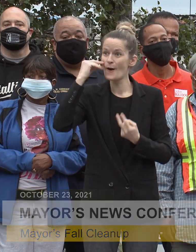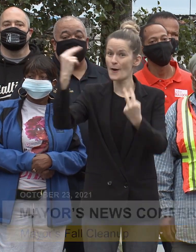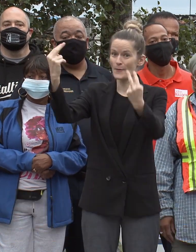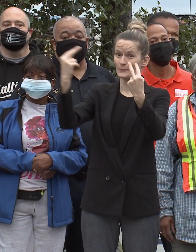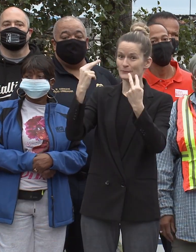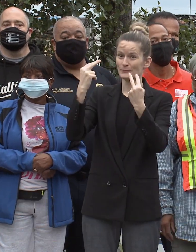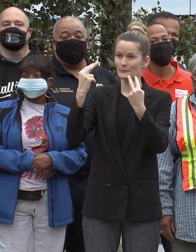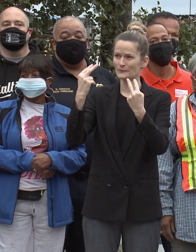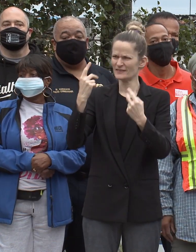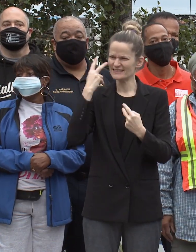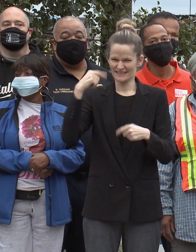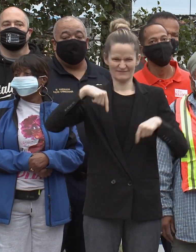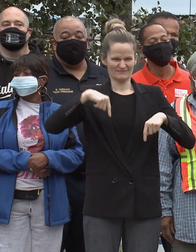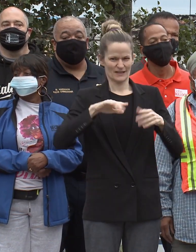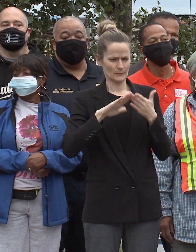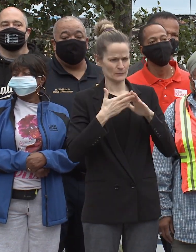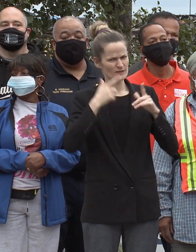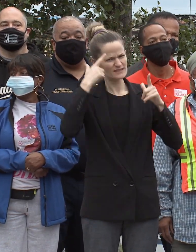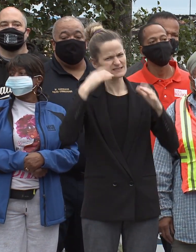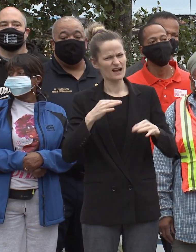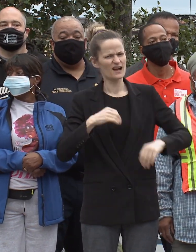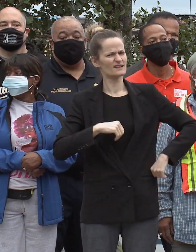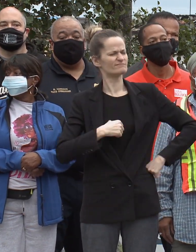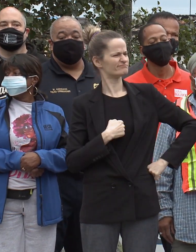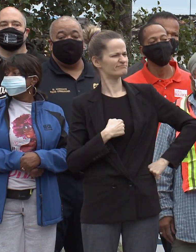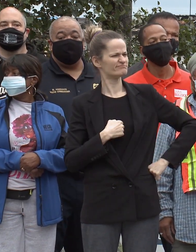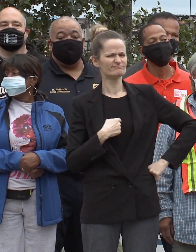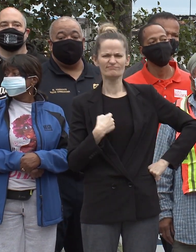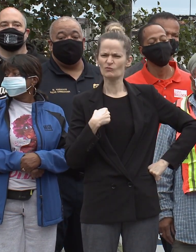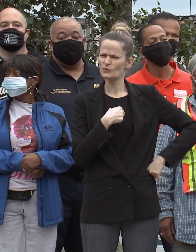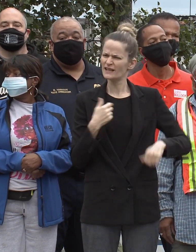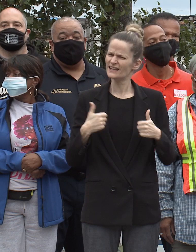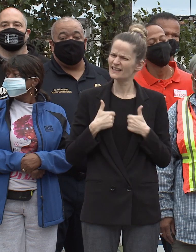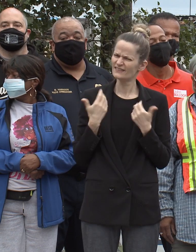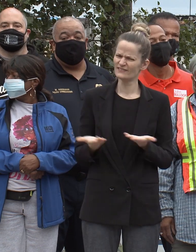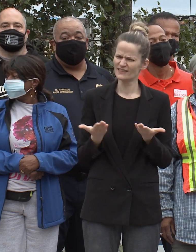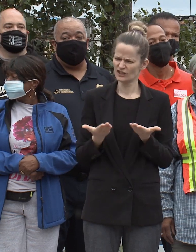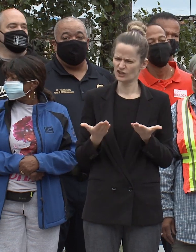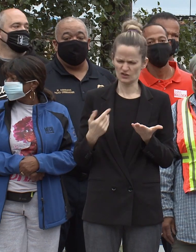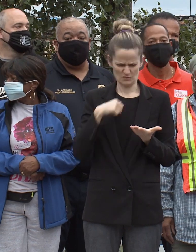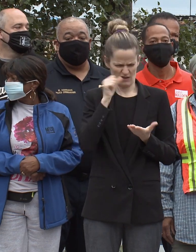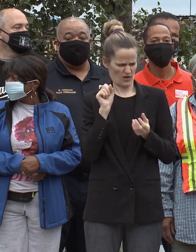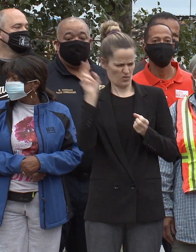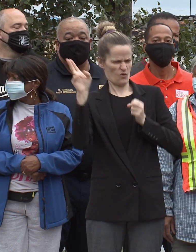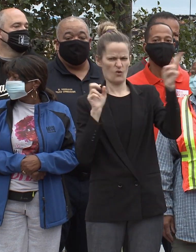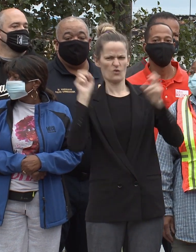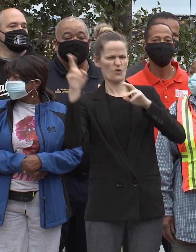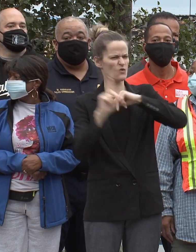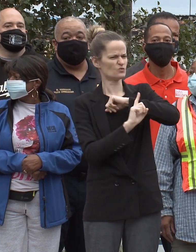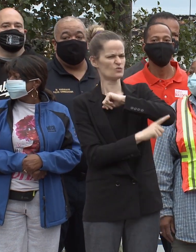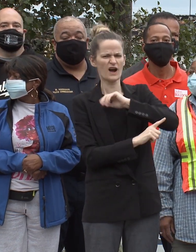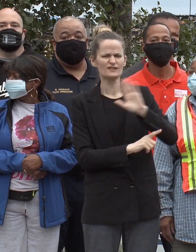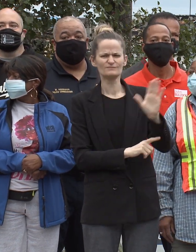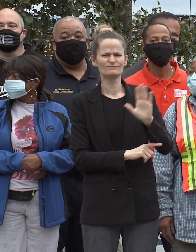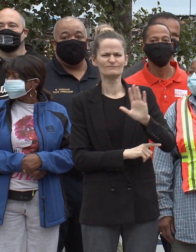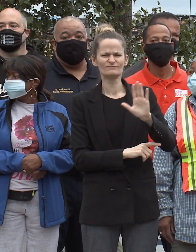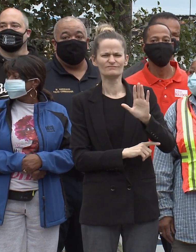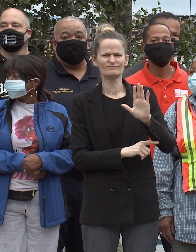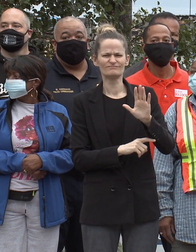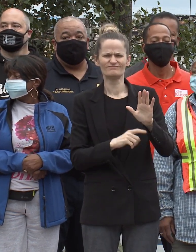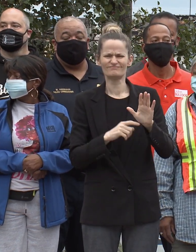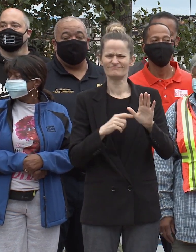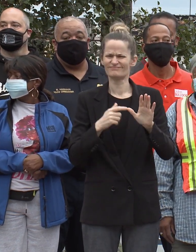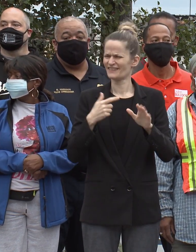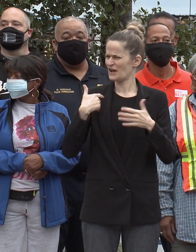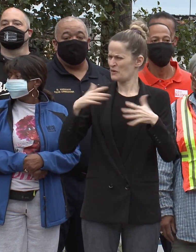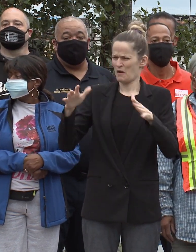to think that where someone lives is a place where they should dump their trash to convenience themselves and inconvenience and bringing down the health of